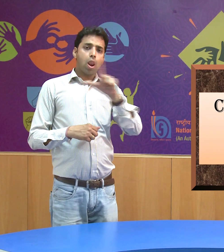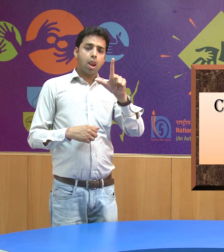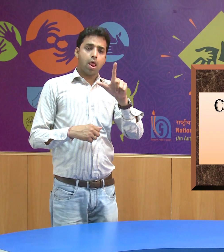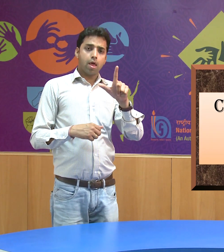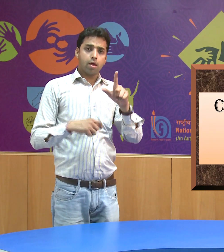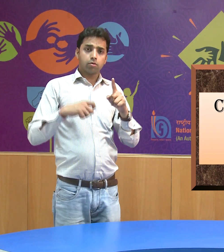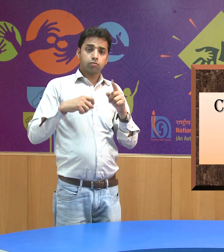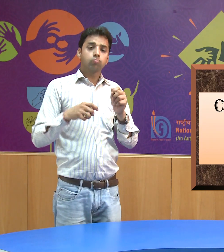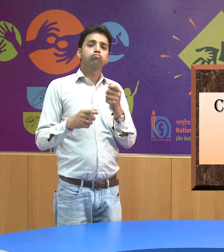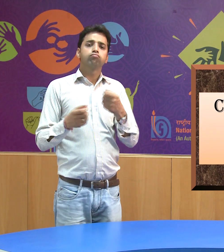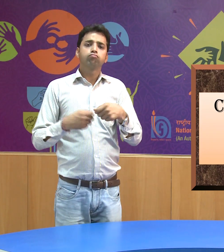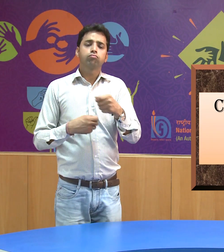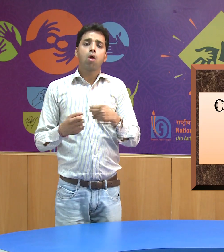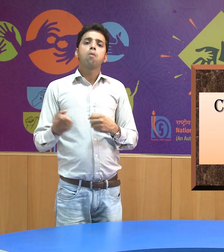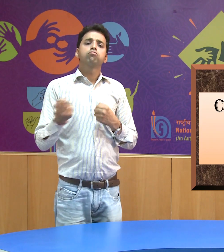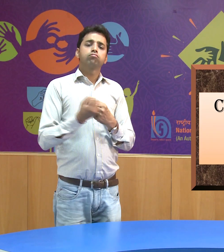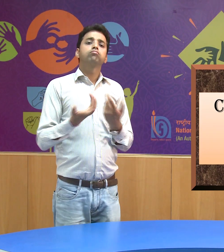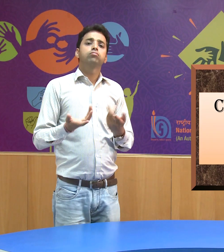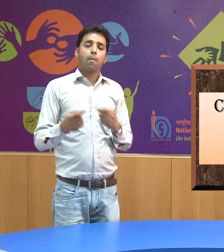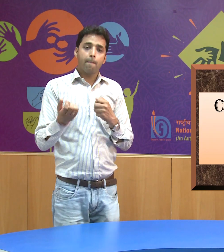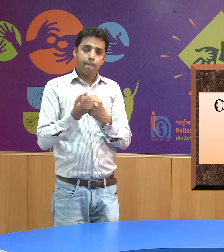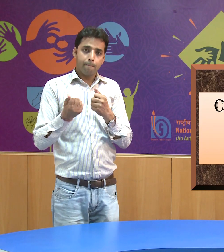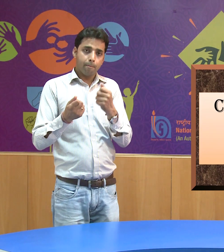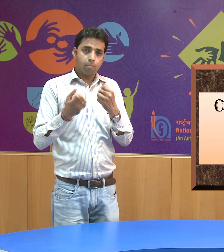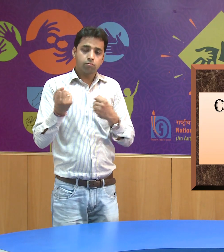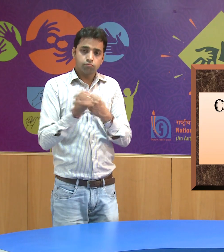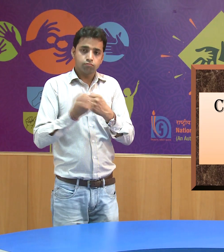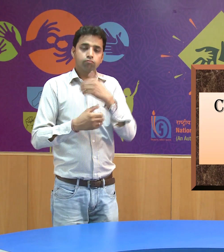of promoting education in the country.